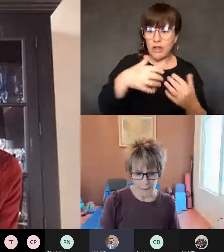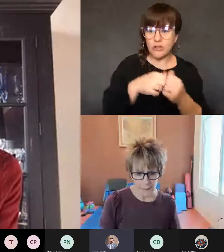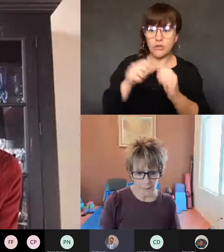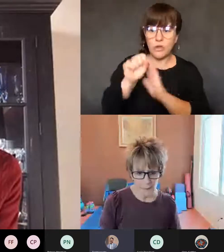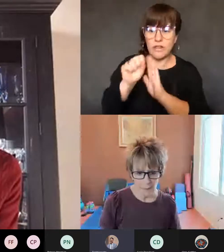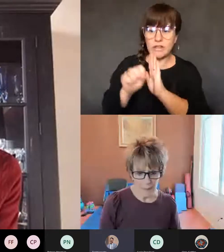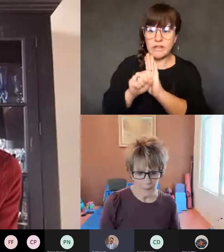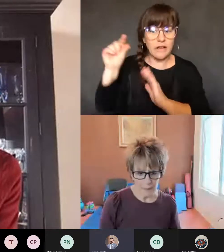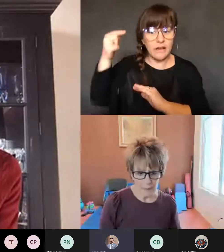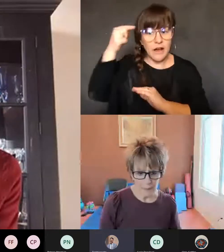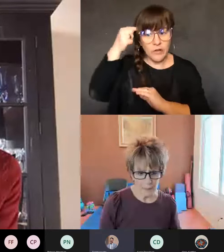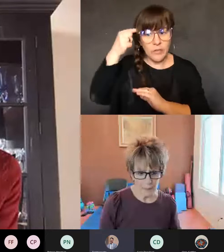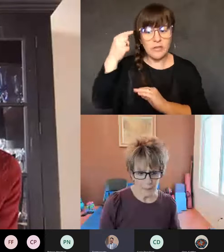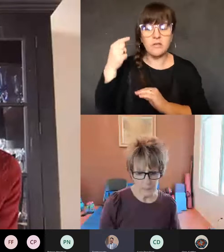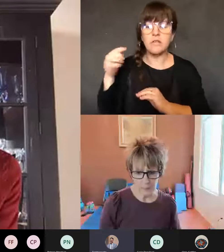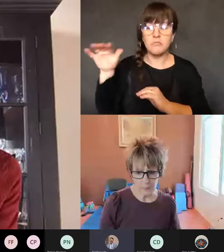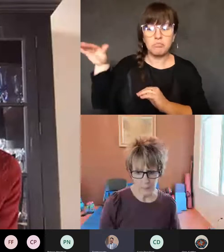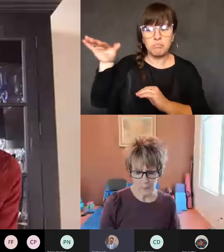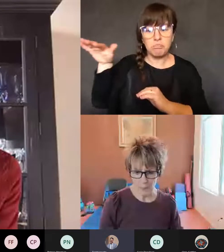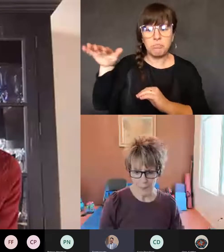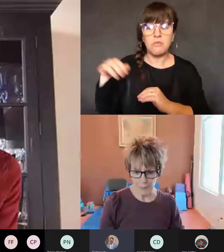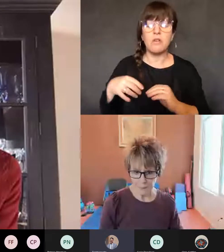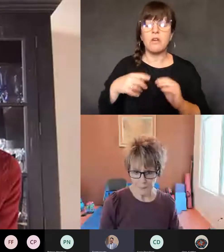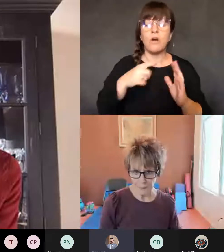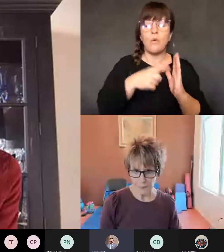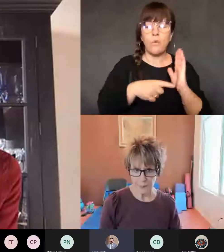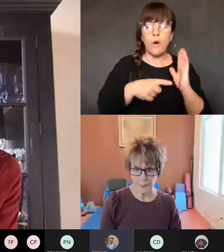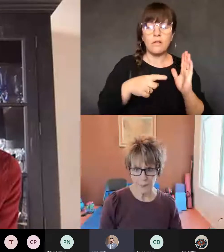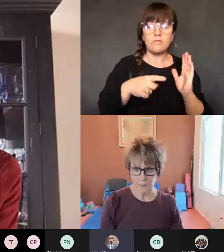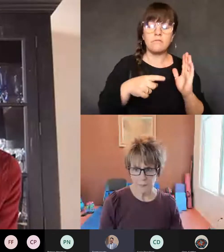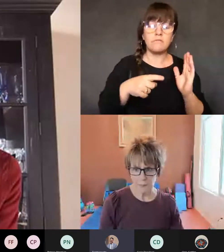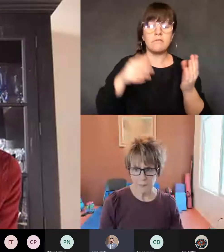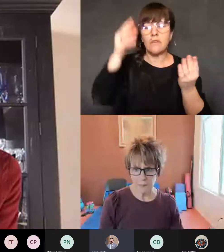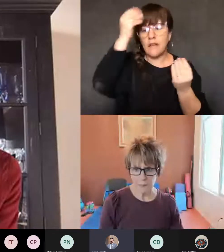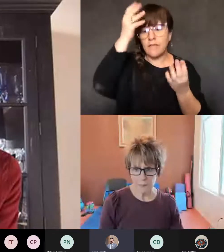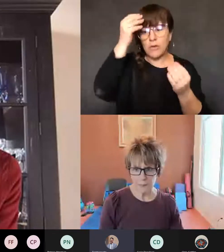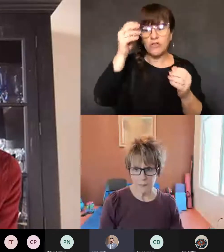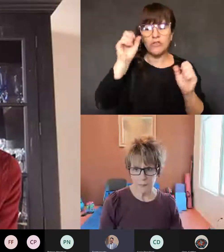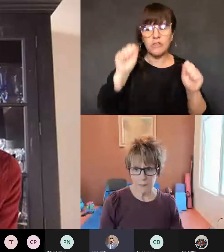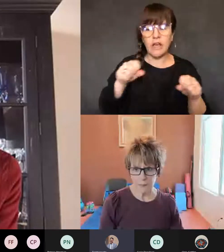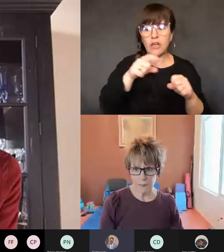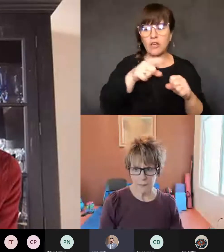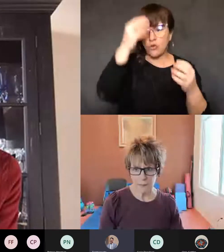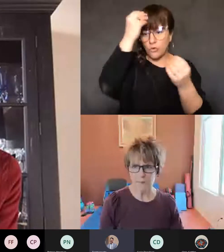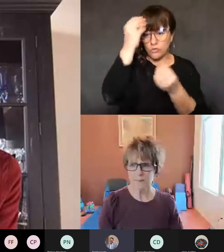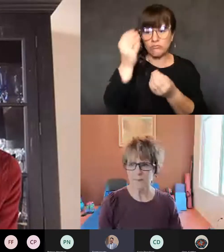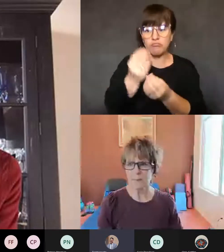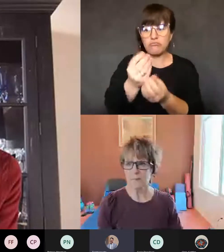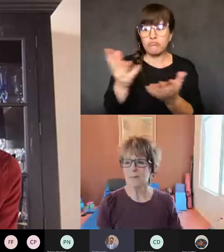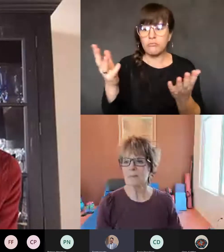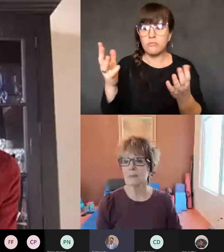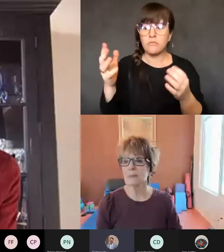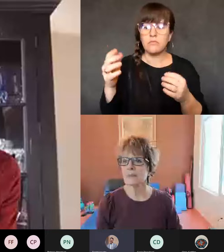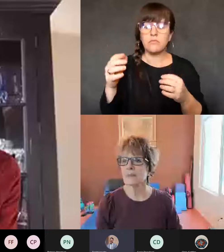What insight can you provide to us just about how you kind of see this year playing out with COVID